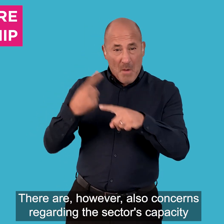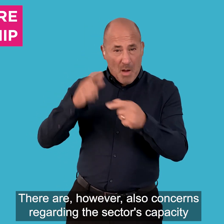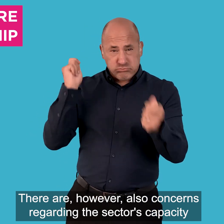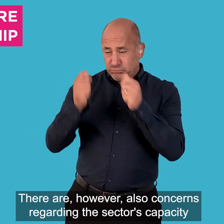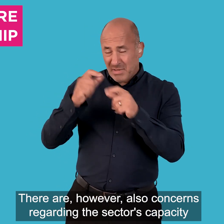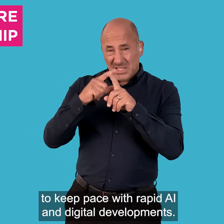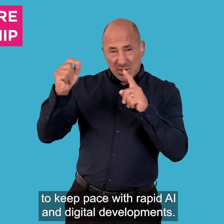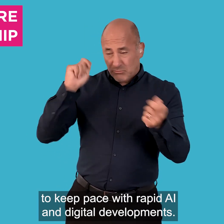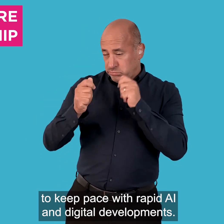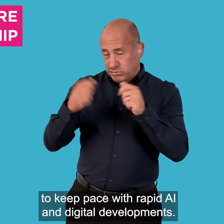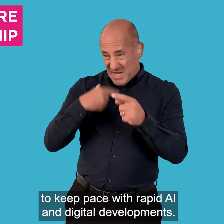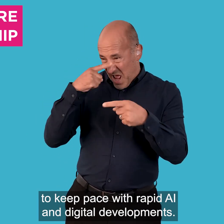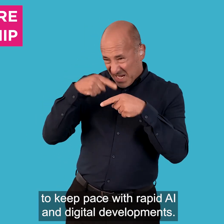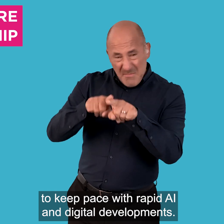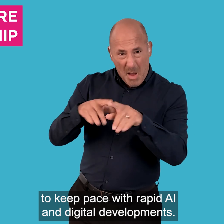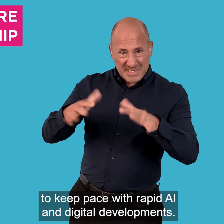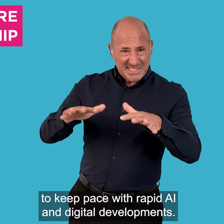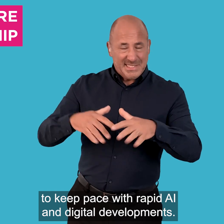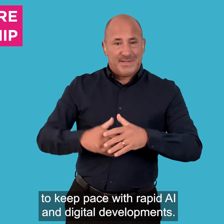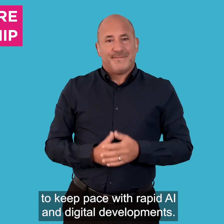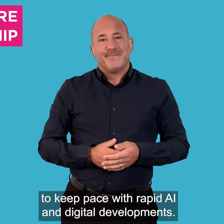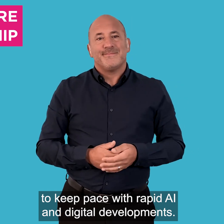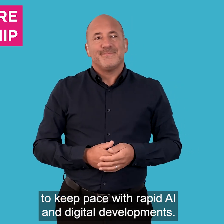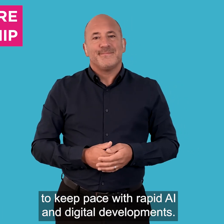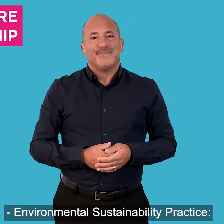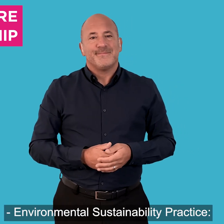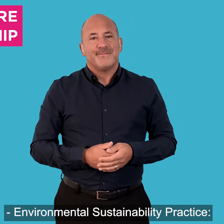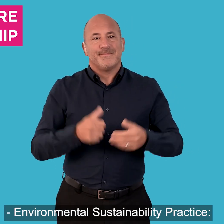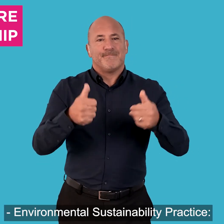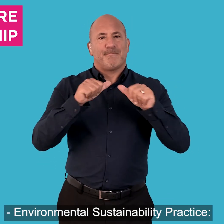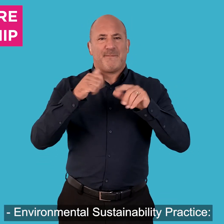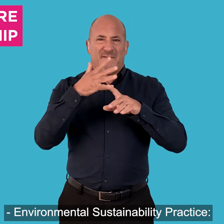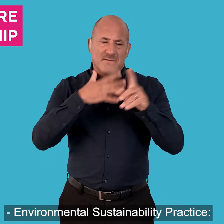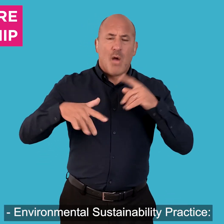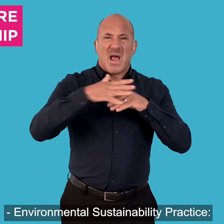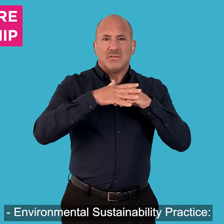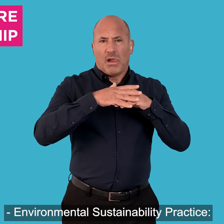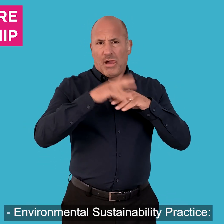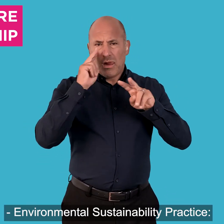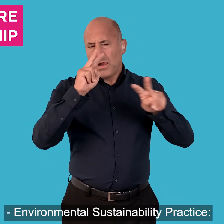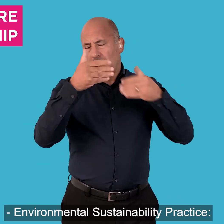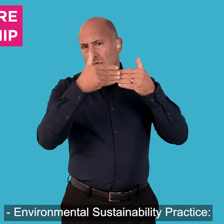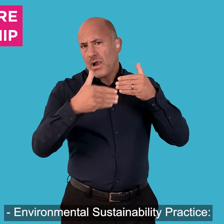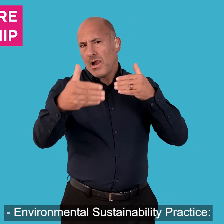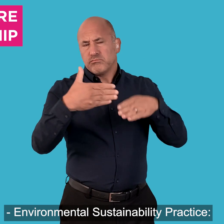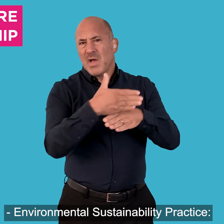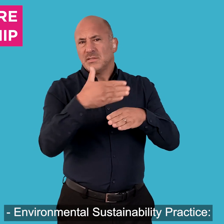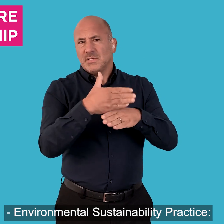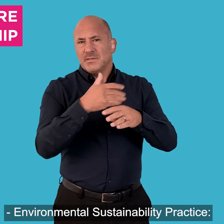sector's capacity to keep pace with rapid AI and digital developments. Environmental sustainability